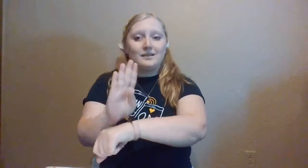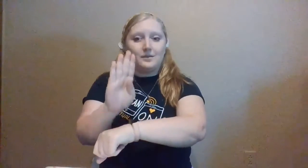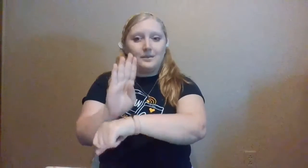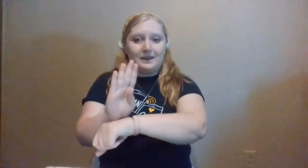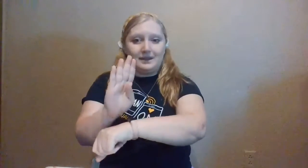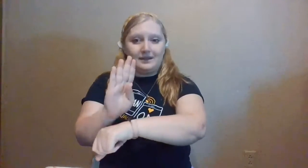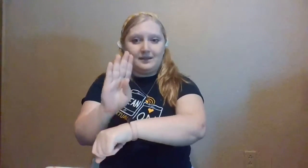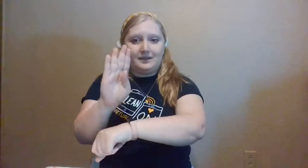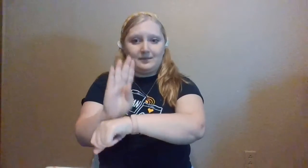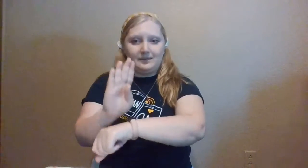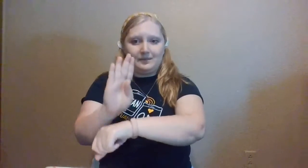So business.